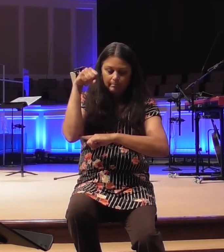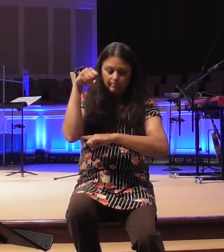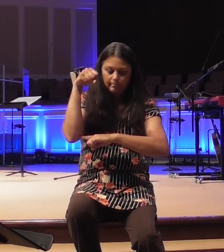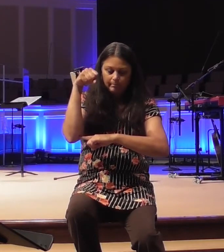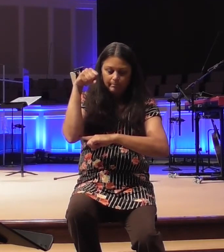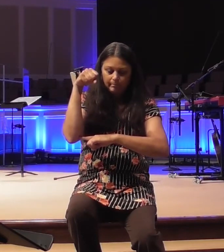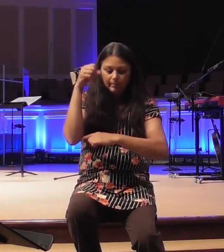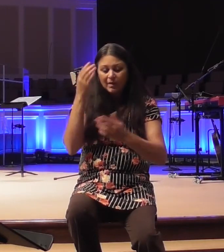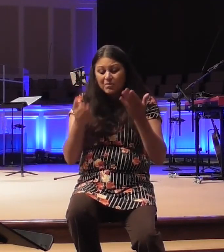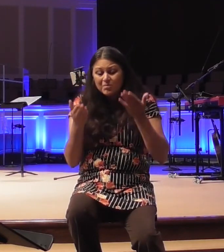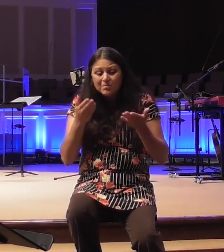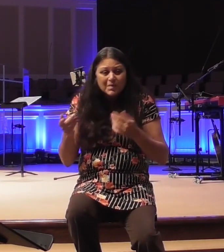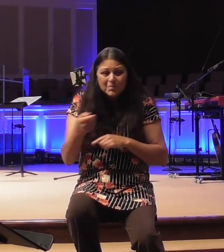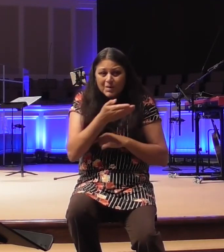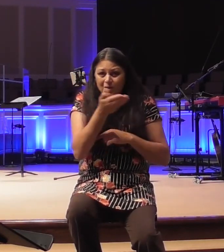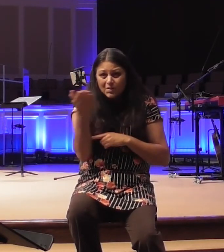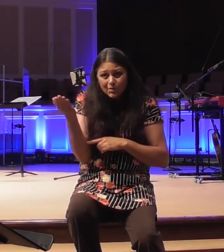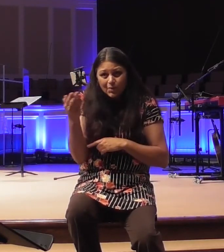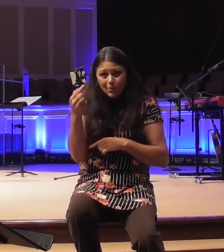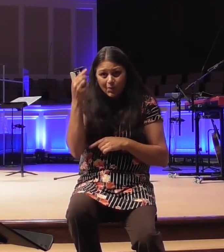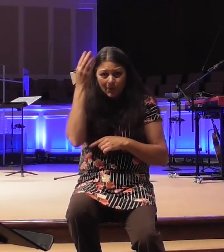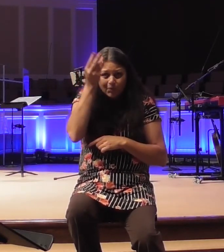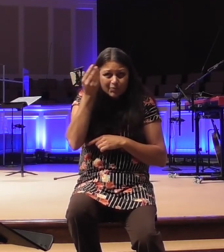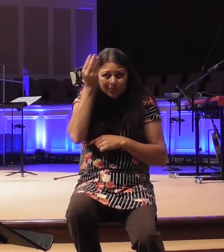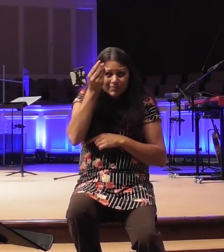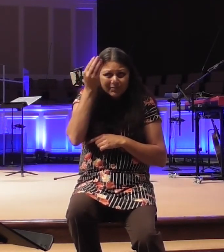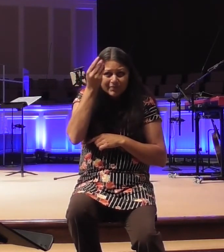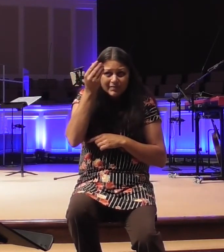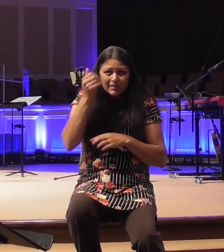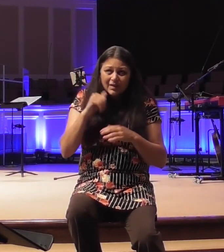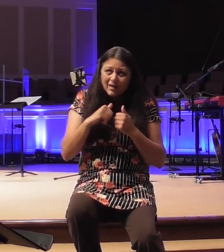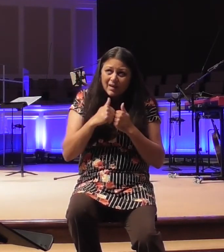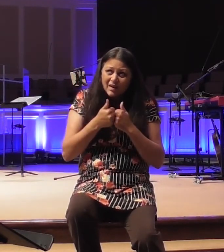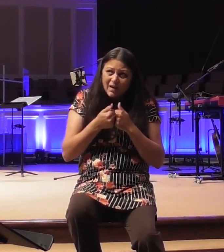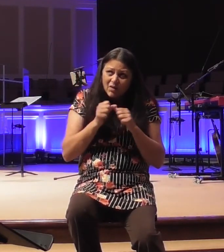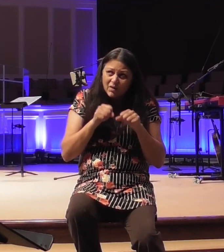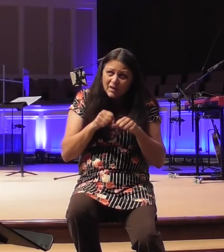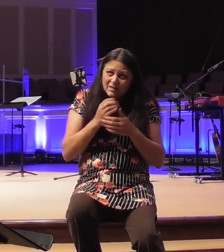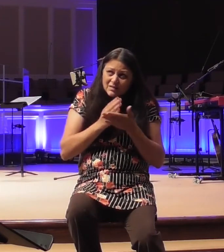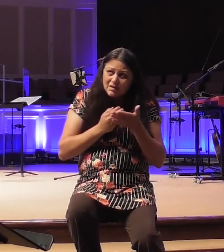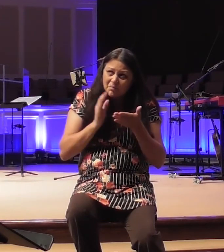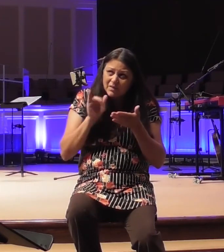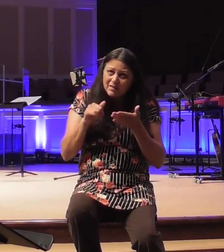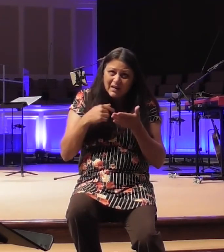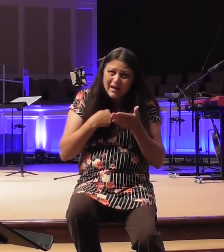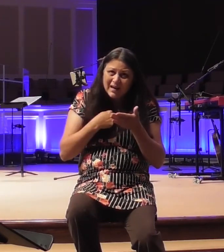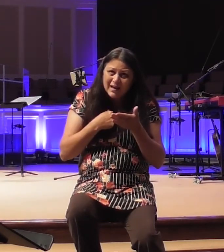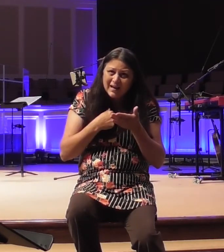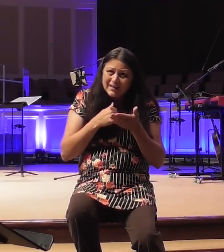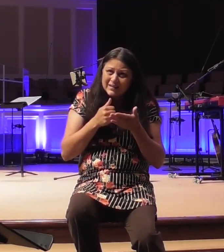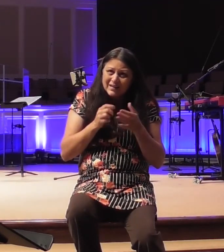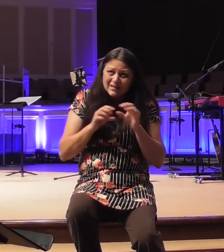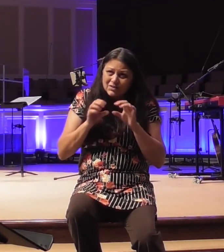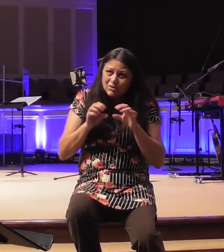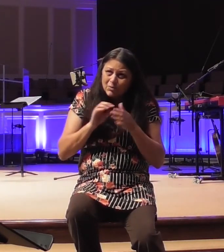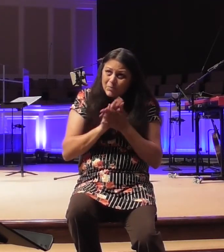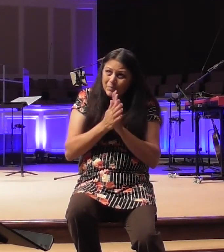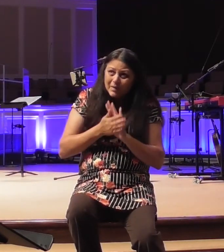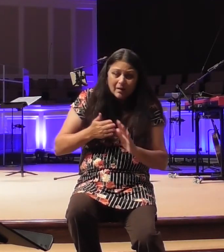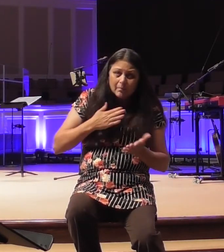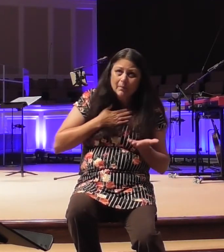You may be saying to yourself, How can something that I didn't do become mine? That's the beauty and the glory of the